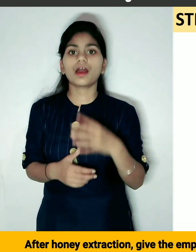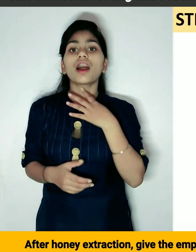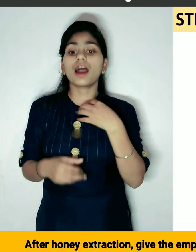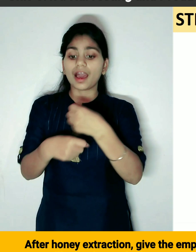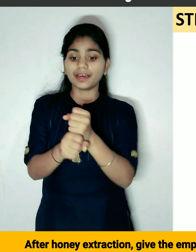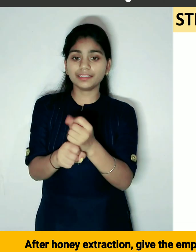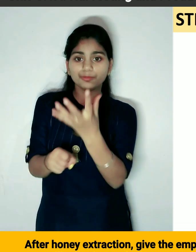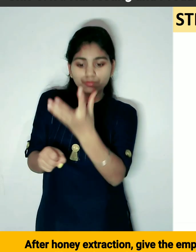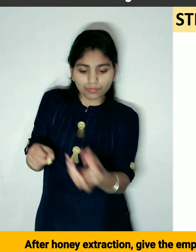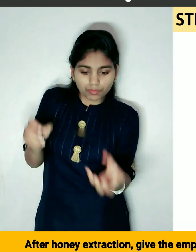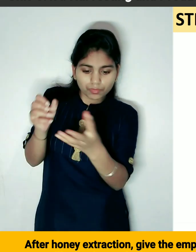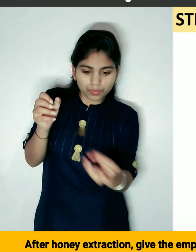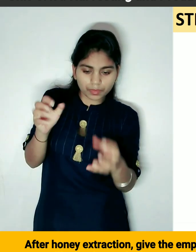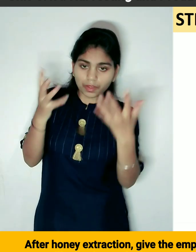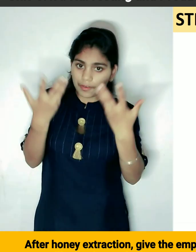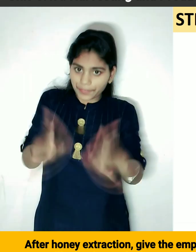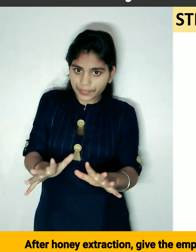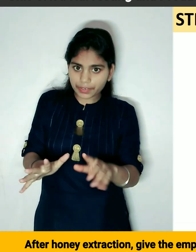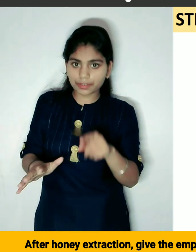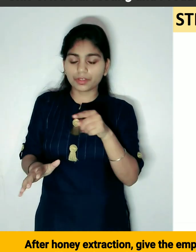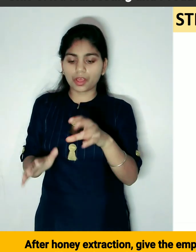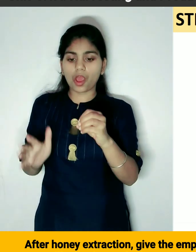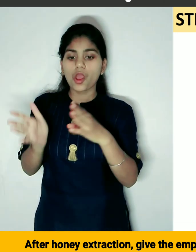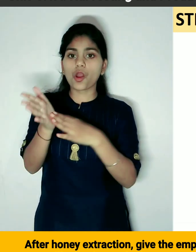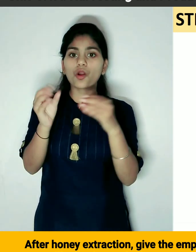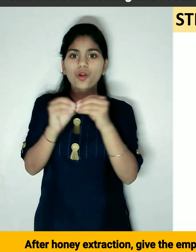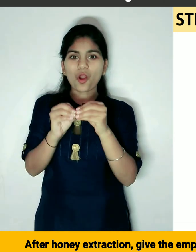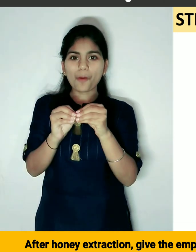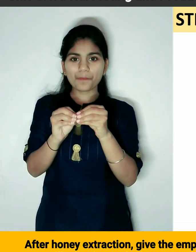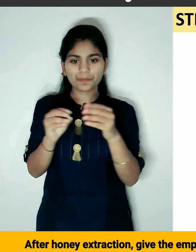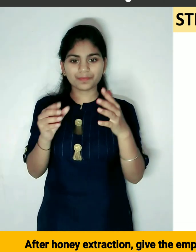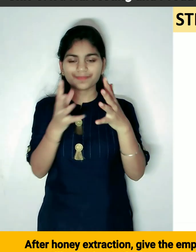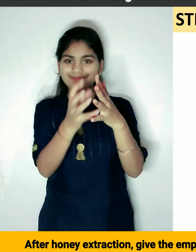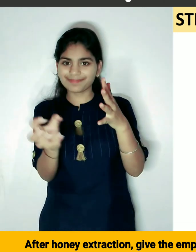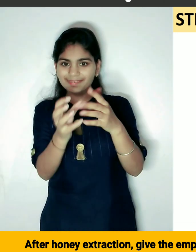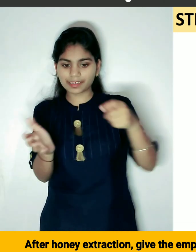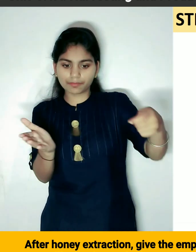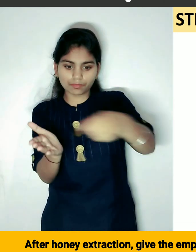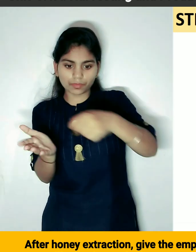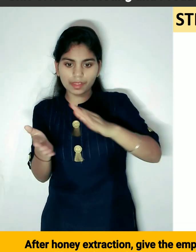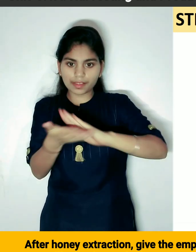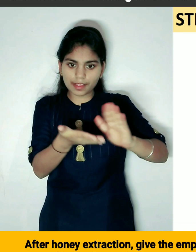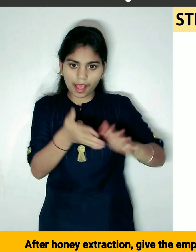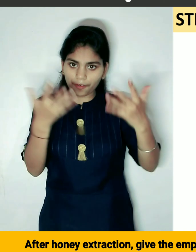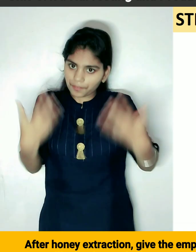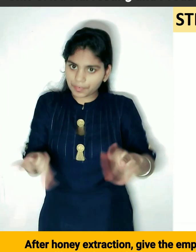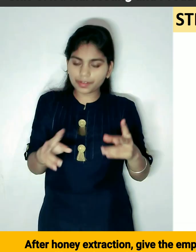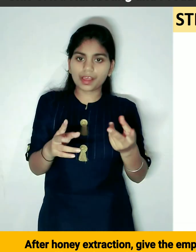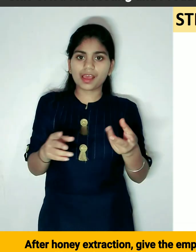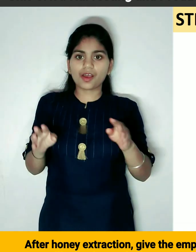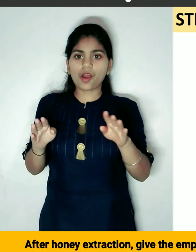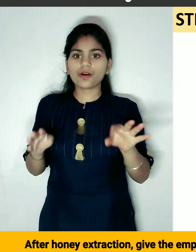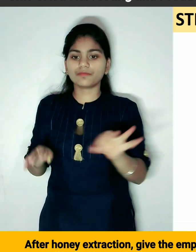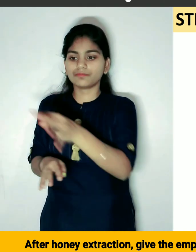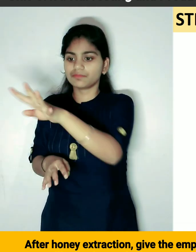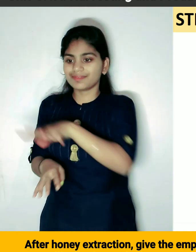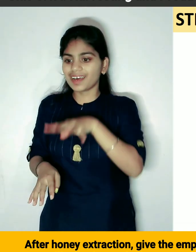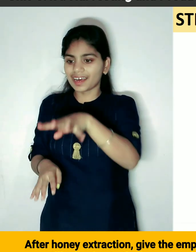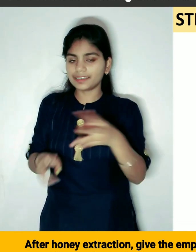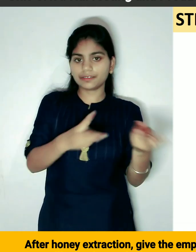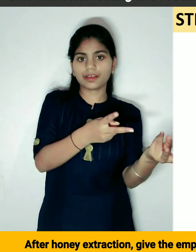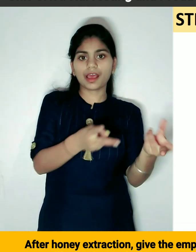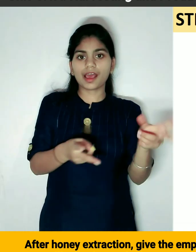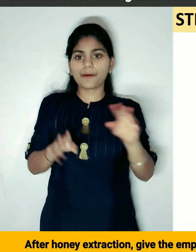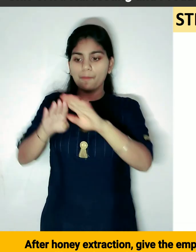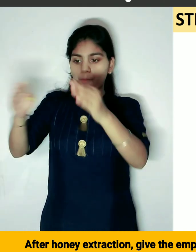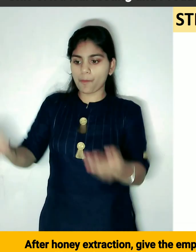After honey extraction, give the emptied comb back to the honey bee colonies at the